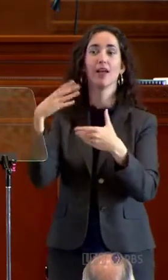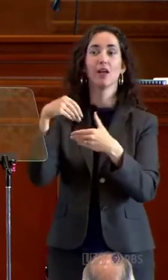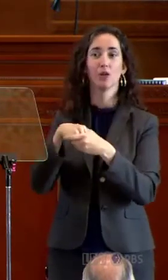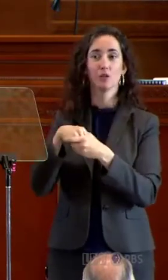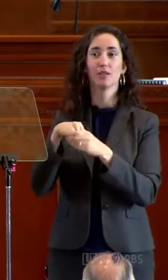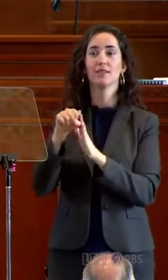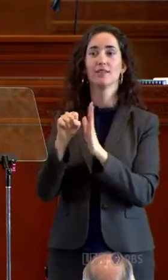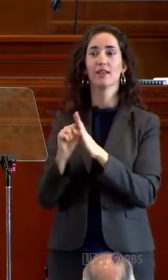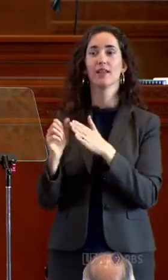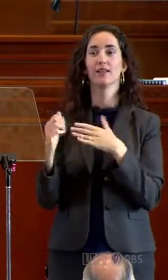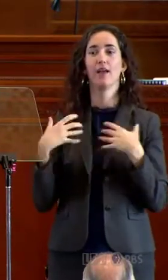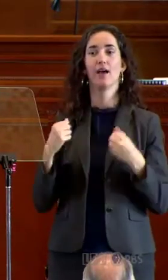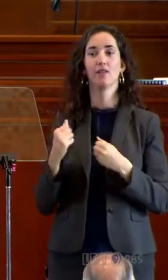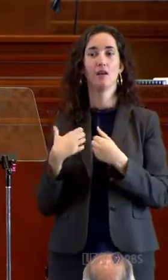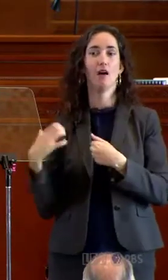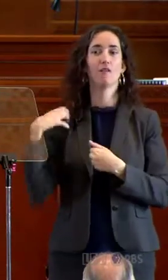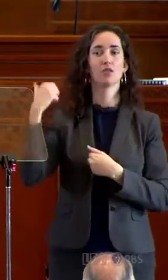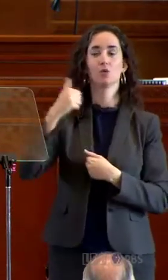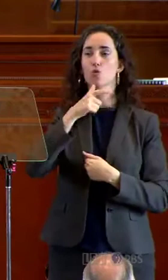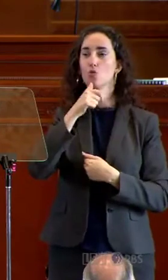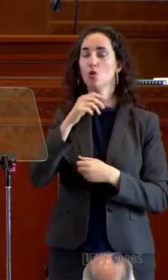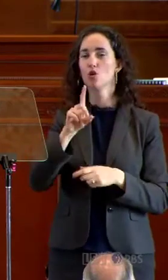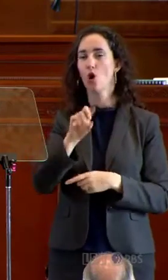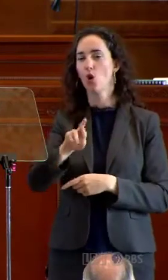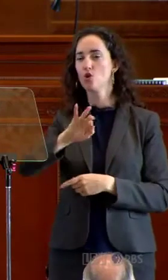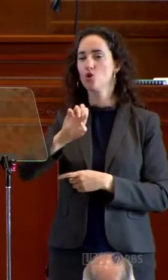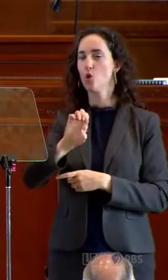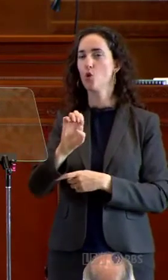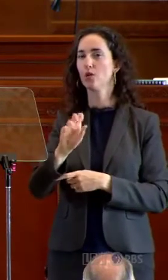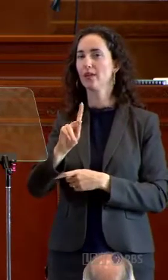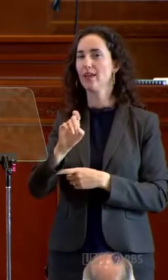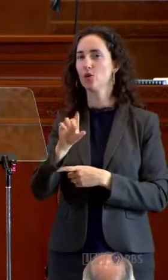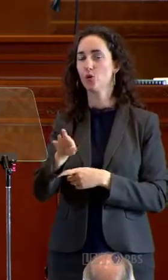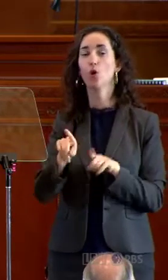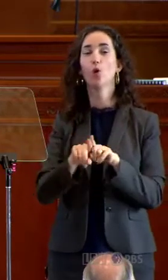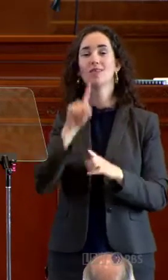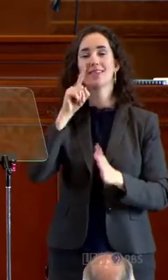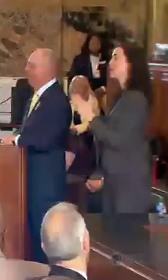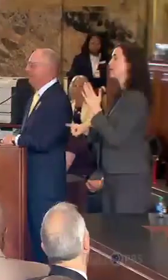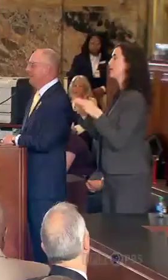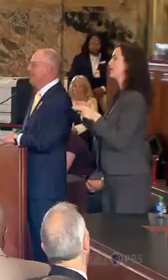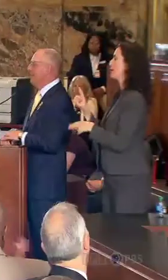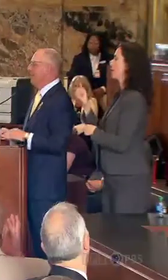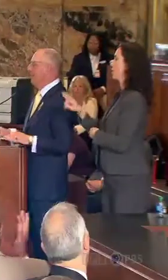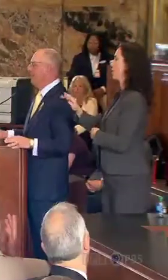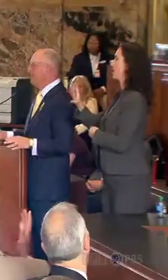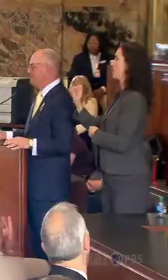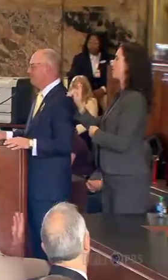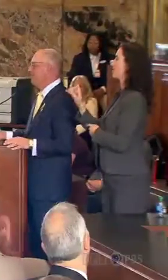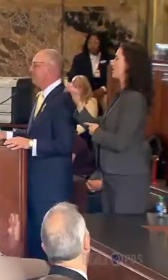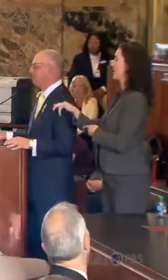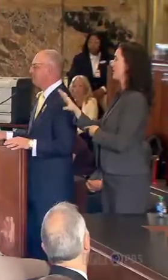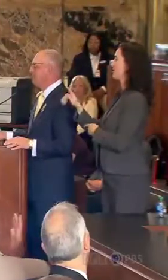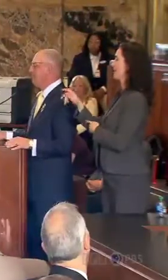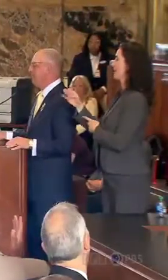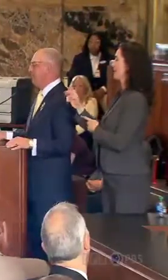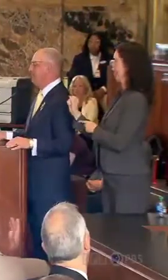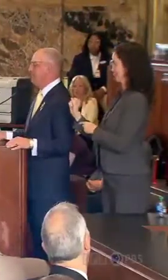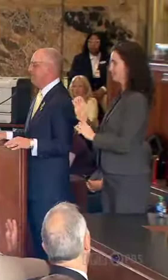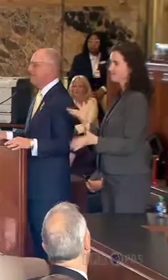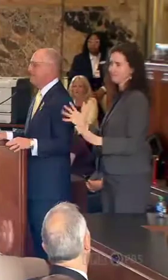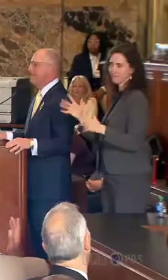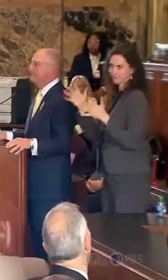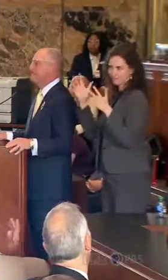State Health Officer Dr. Joe Kenner and Secretary Dr. Courtney Phillips. They may be weary.